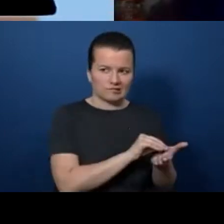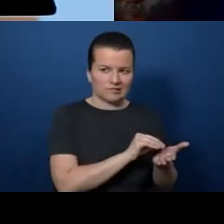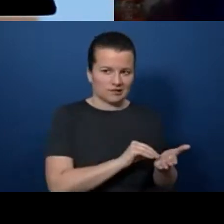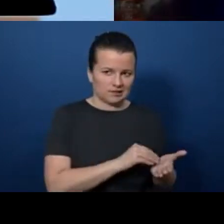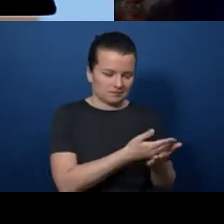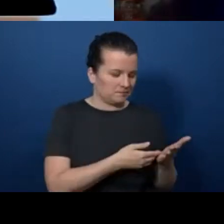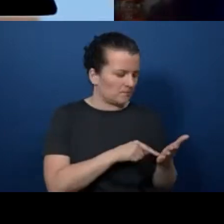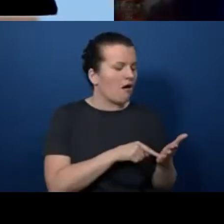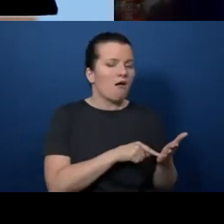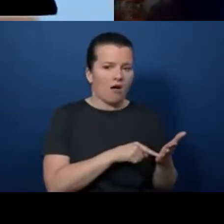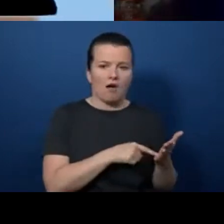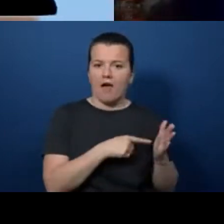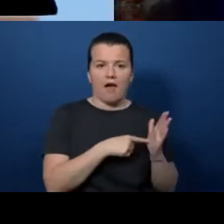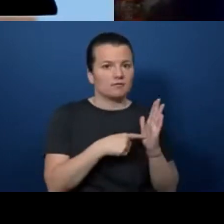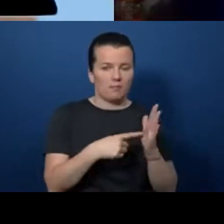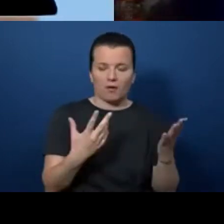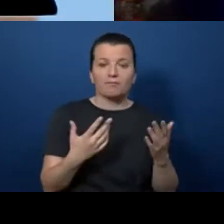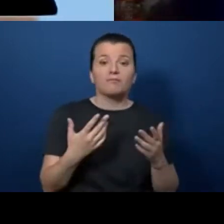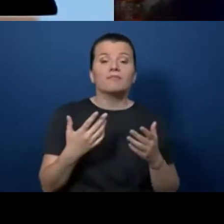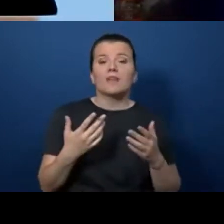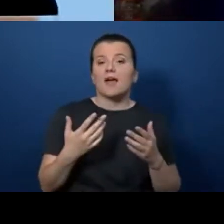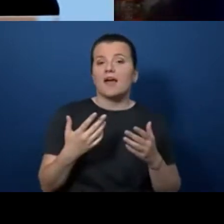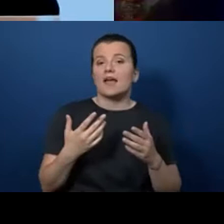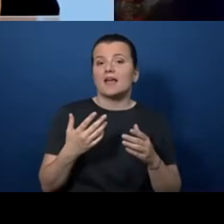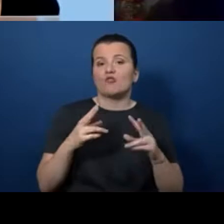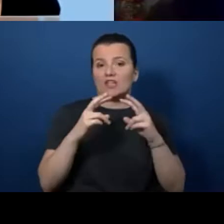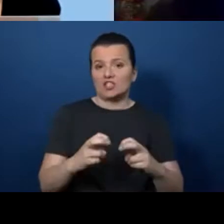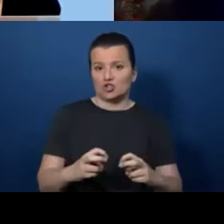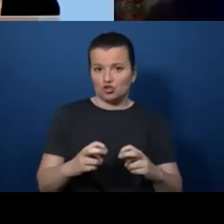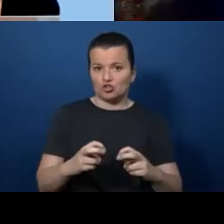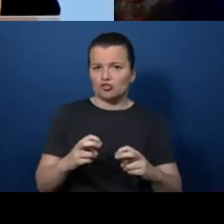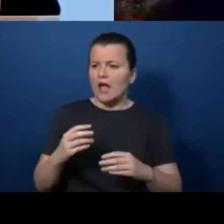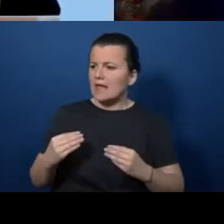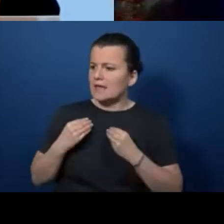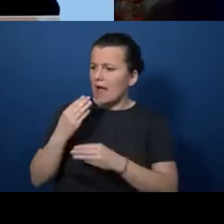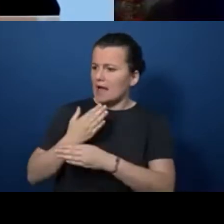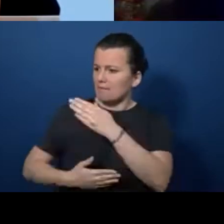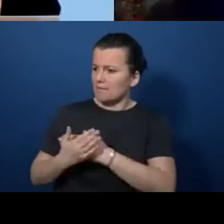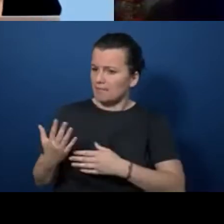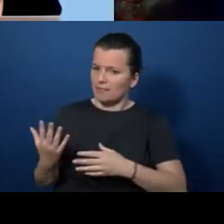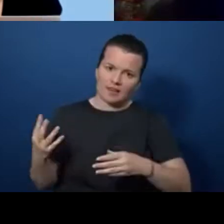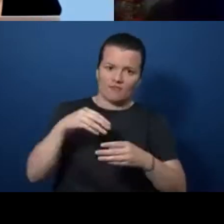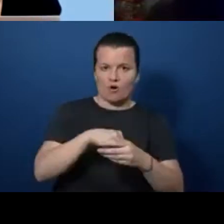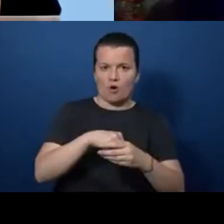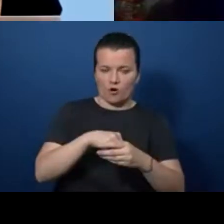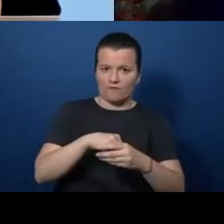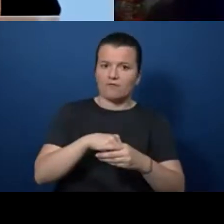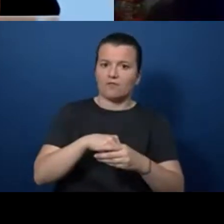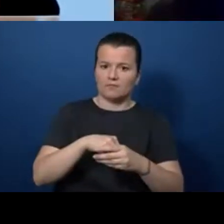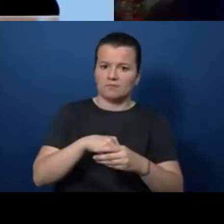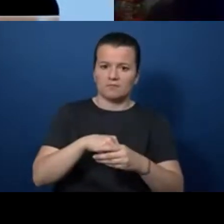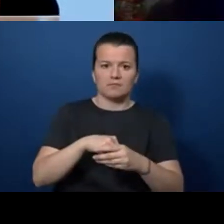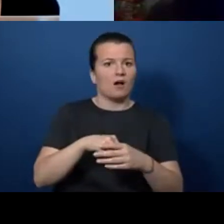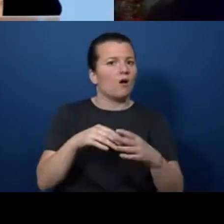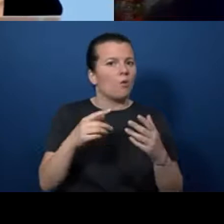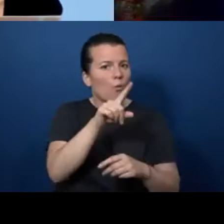with disabilities in research on bullying. It's getting data on the diversity of